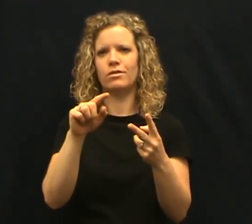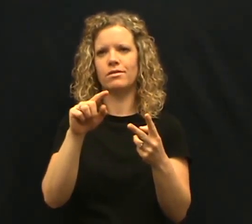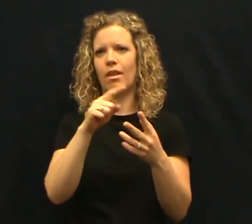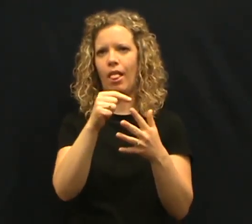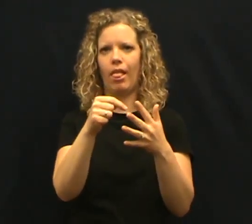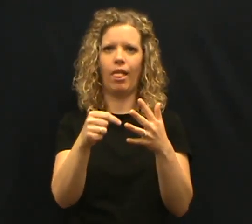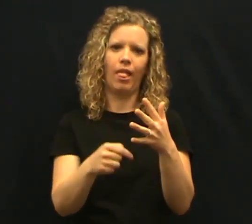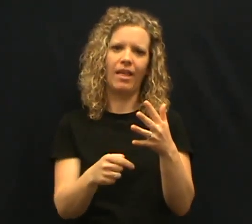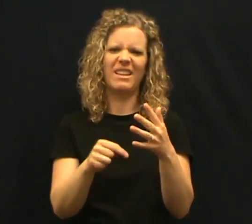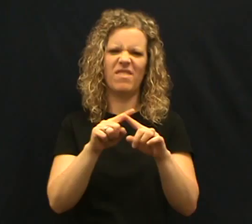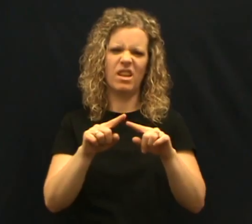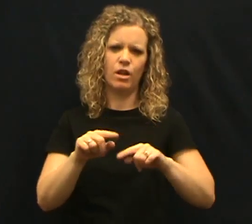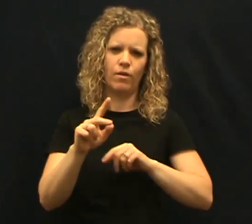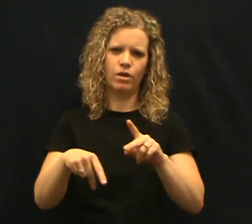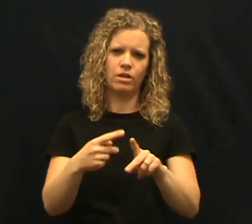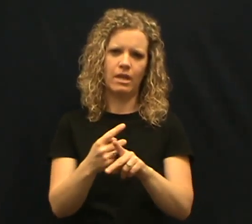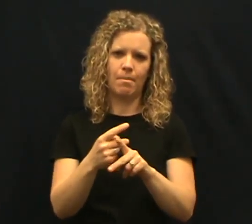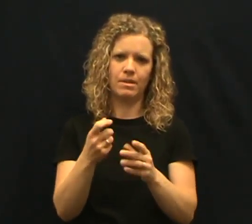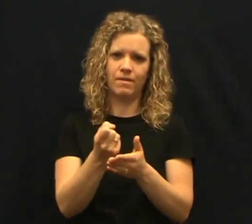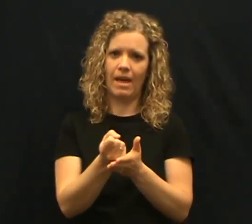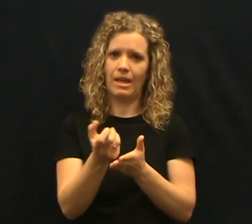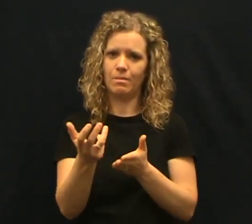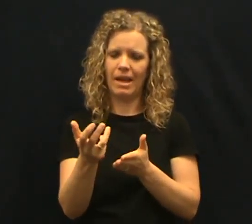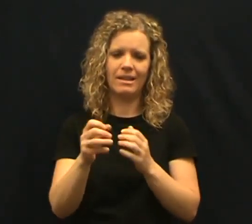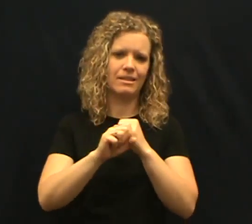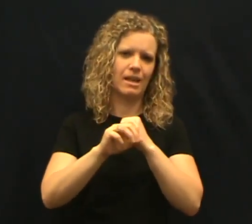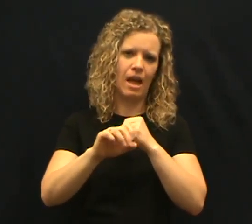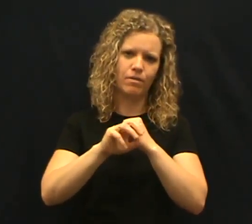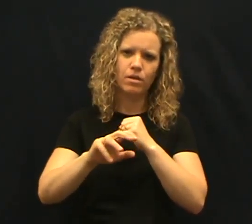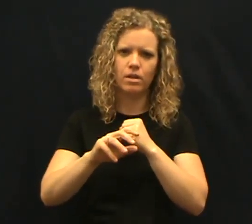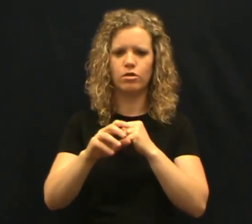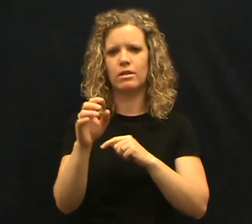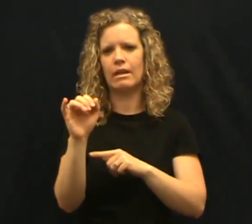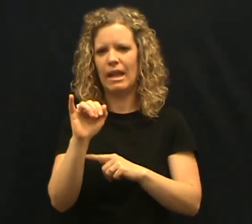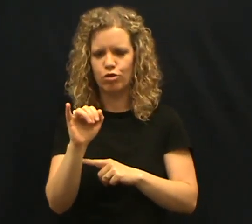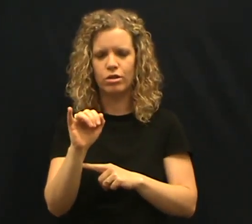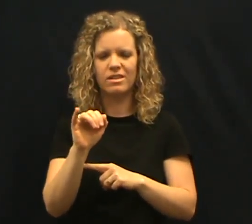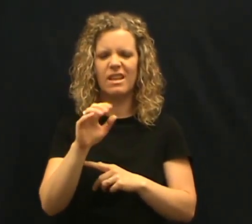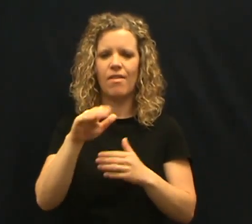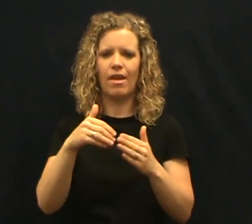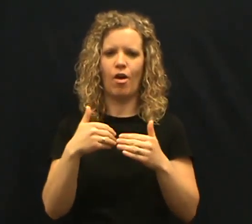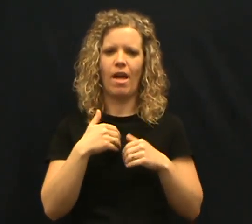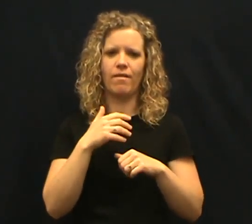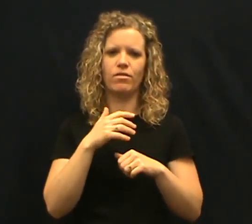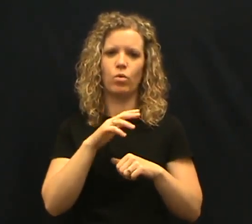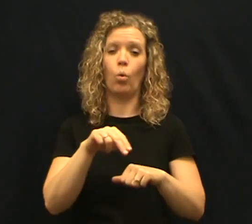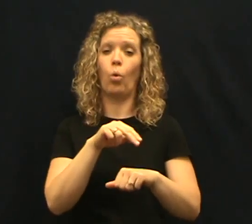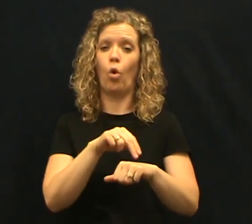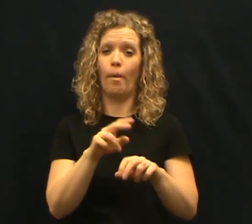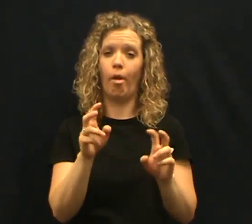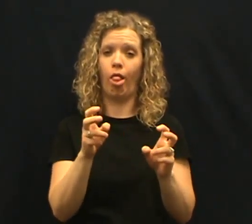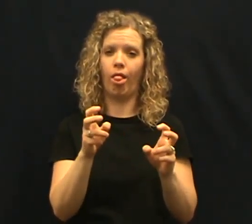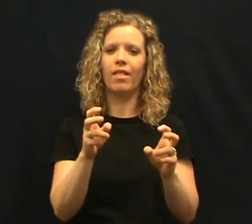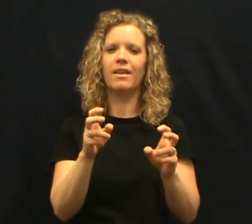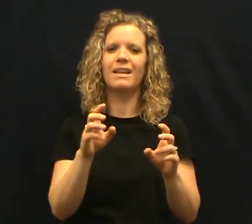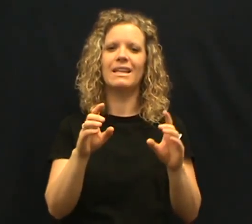utilities expense, advertising, interest, and income tax expense, all would have normal debit balances. Now, the other